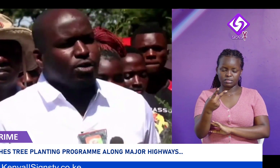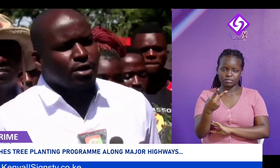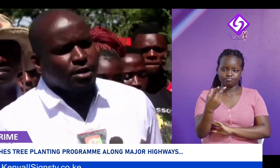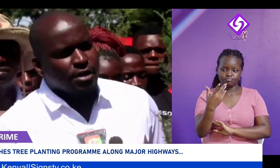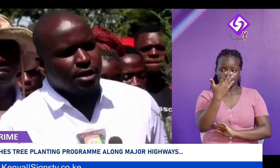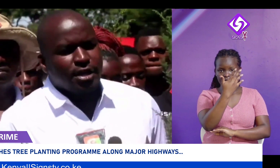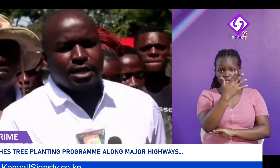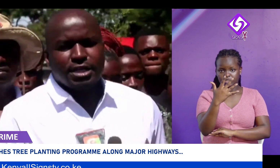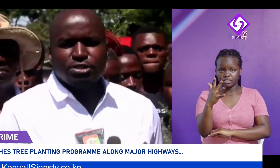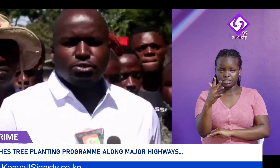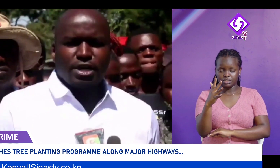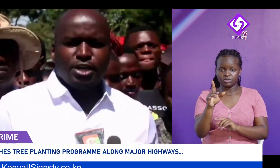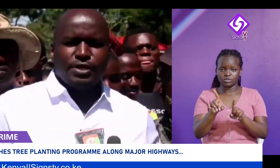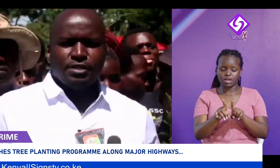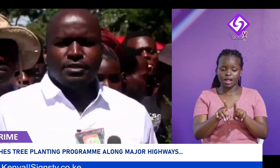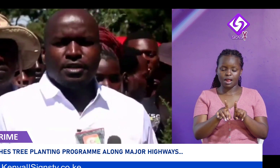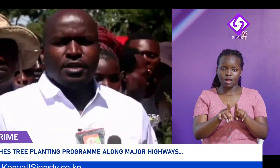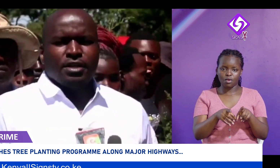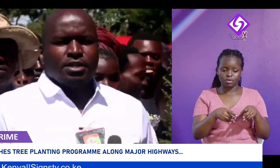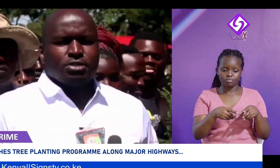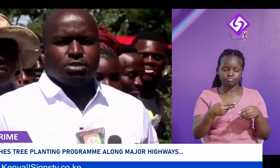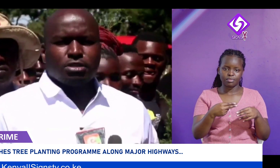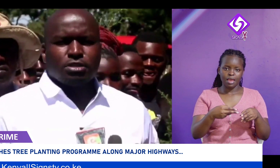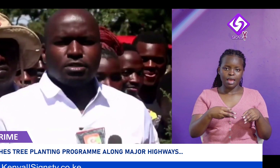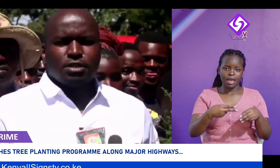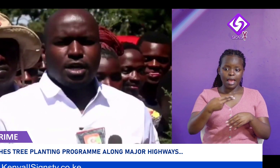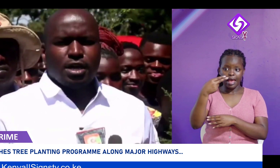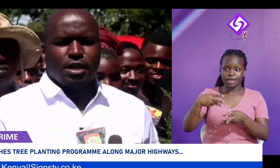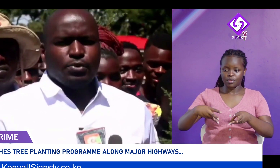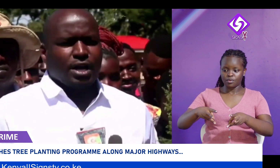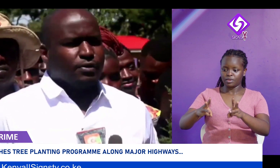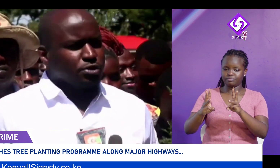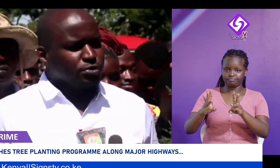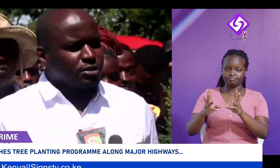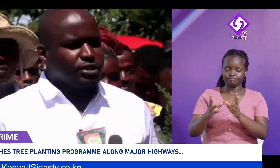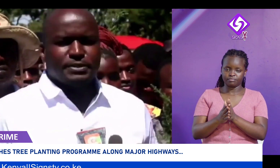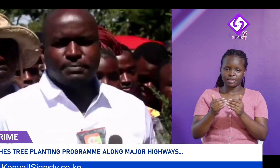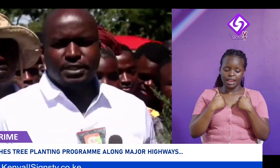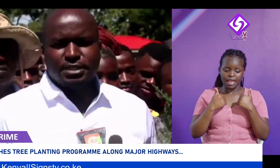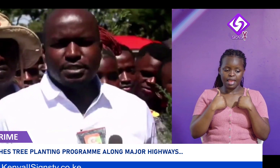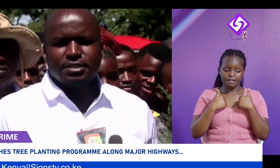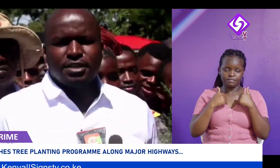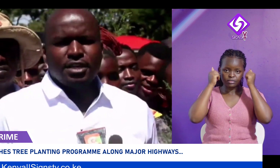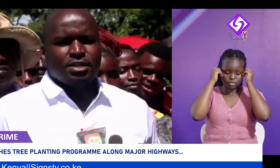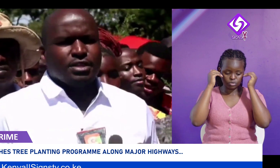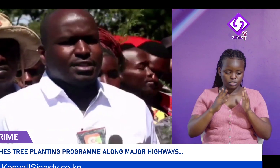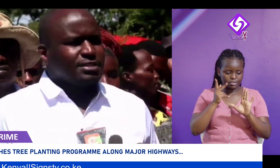along Kericho-Nakuru Highway. So we have our students fully participating in this. So as an